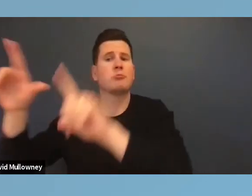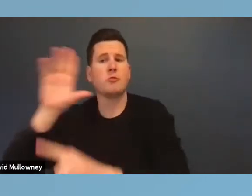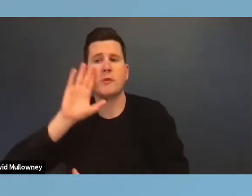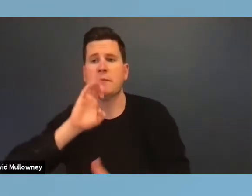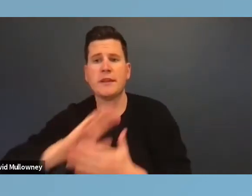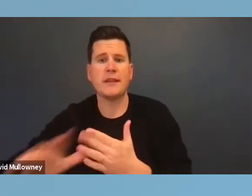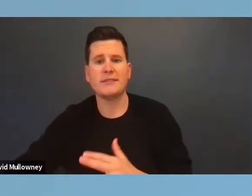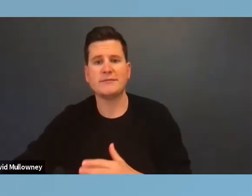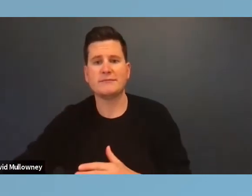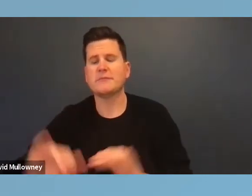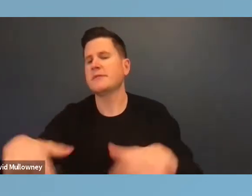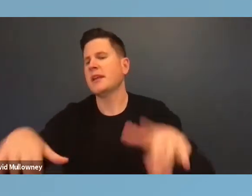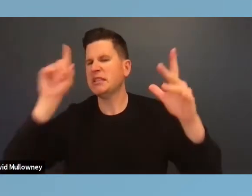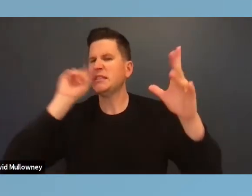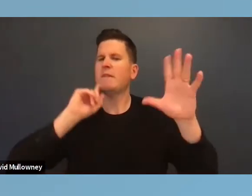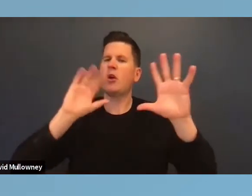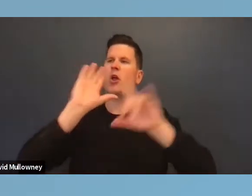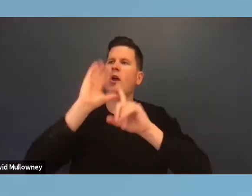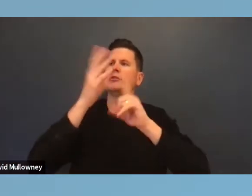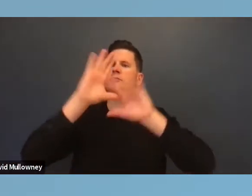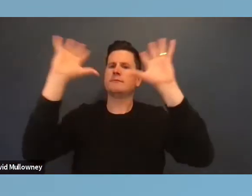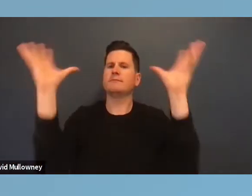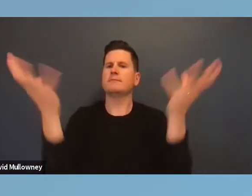business, purchasing their art.